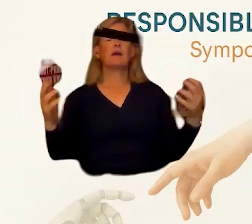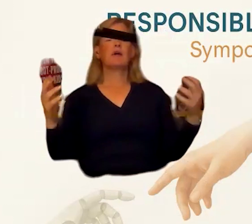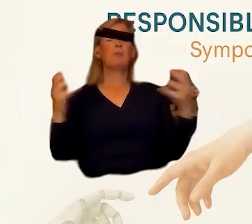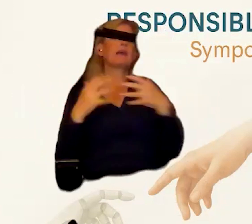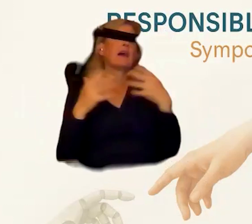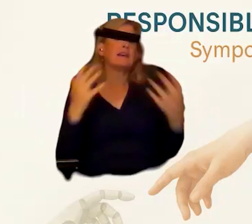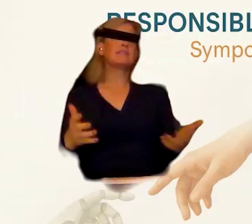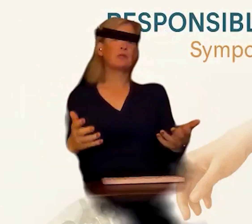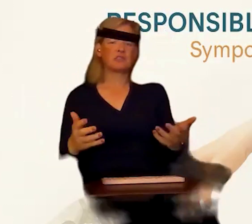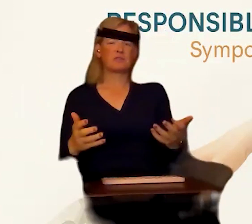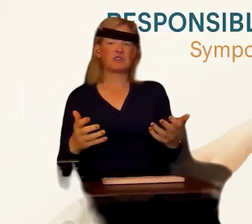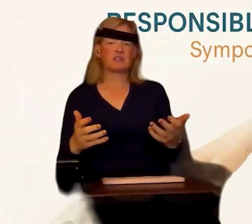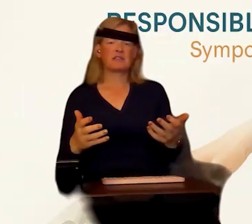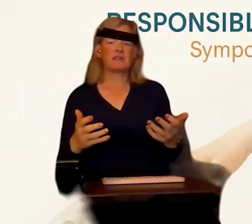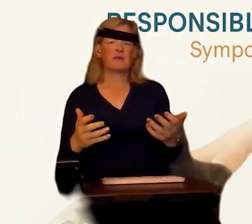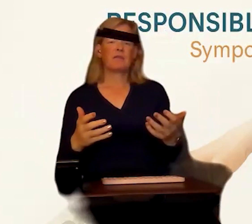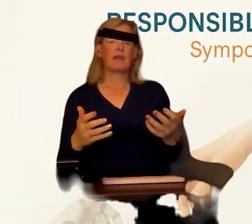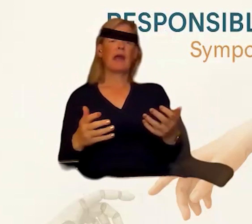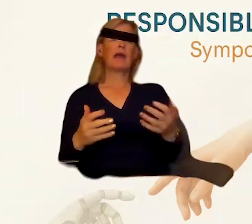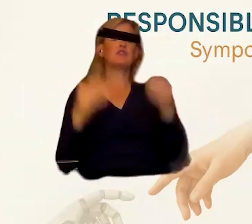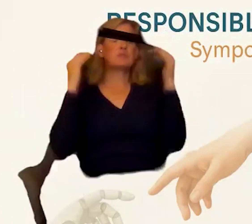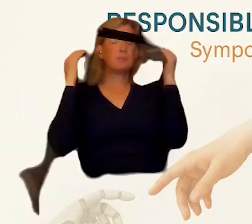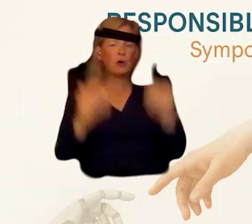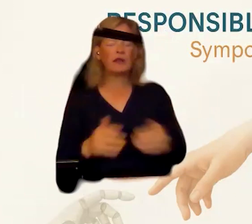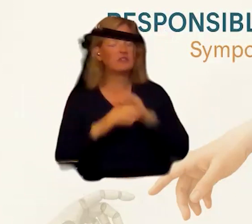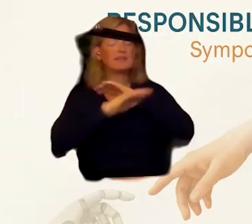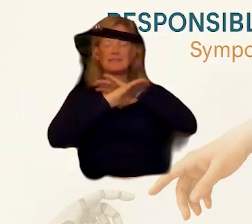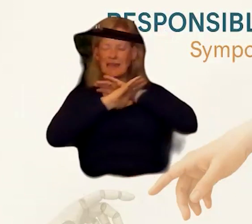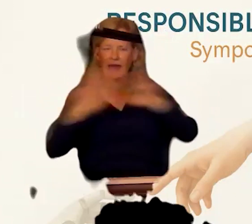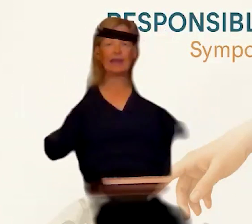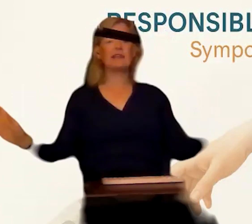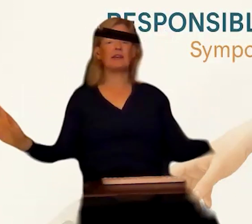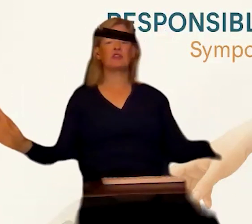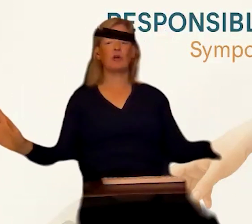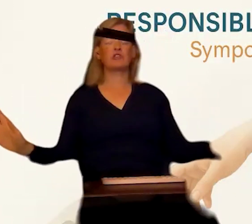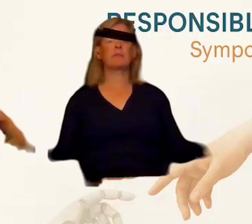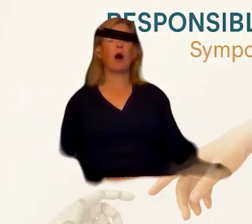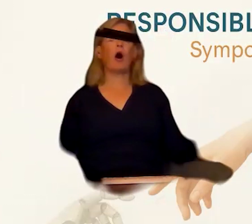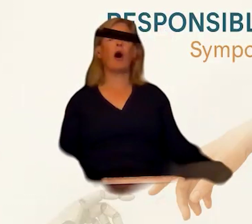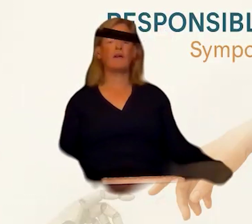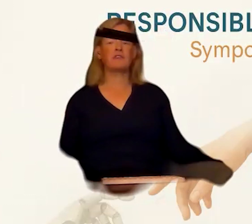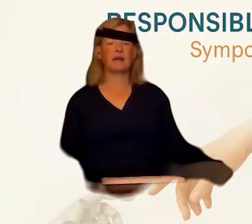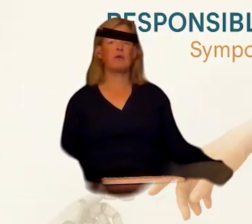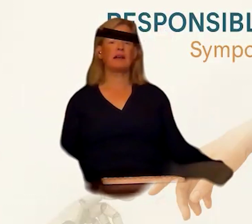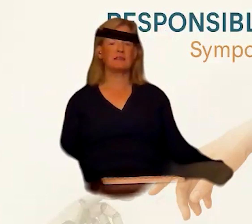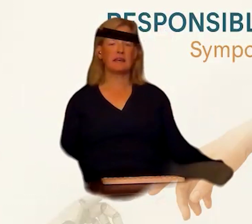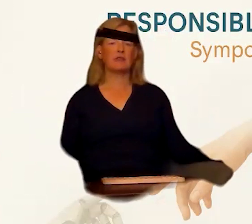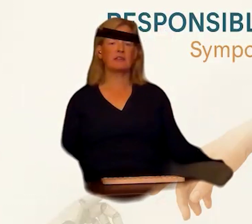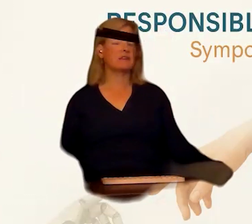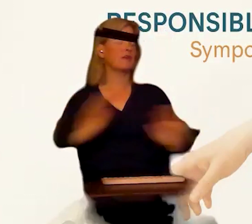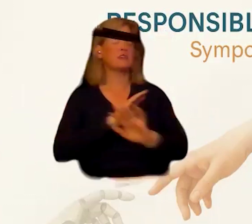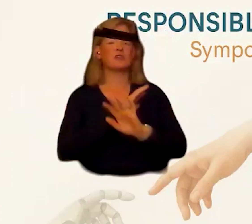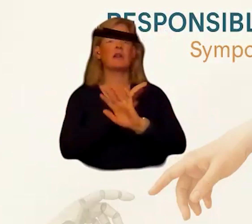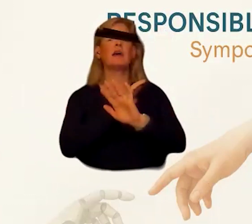engage because they were suspicious. And just taking data ownership off the table as a